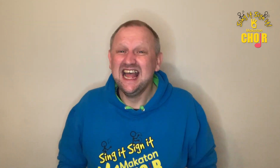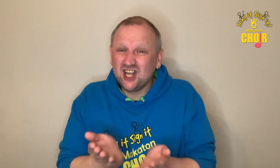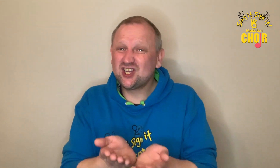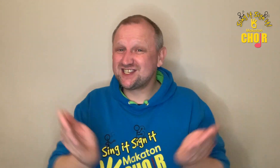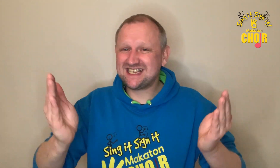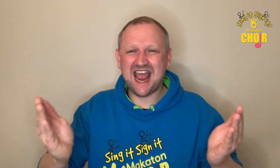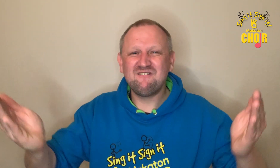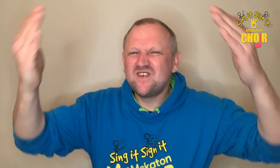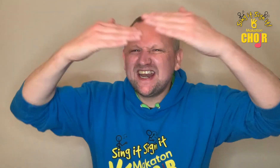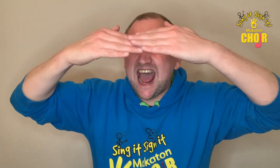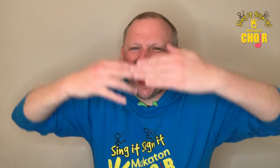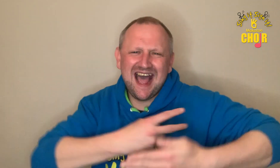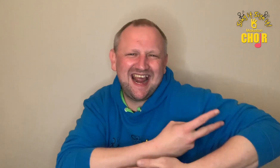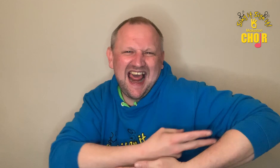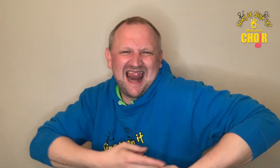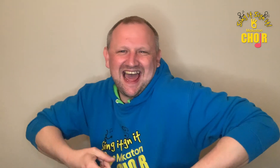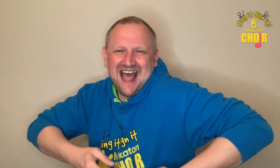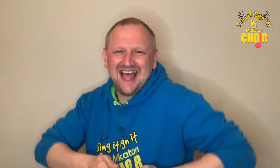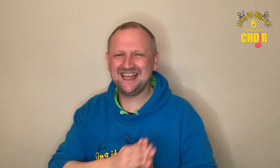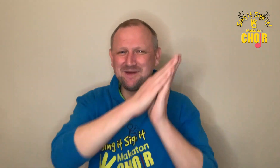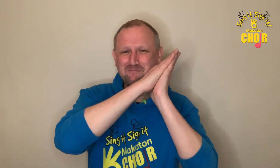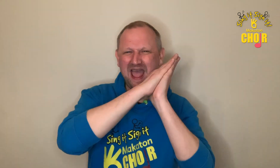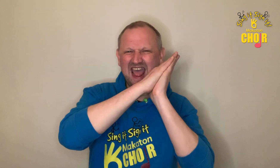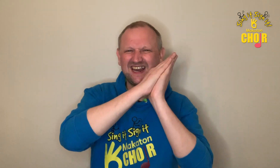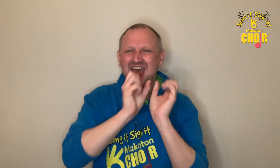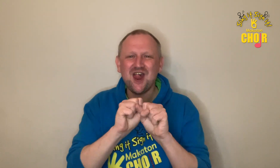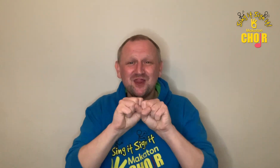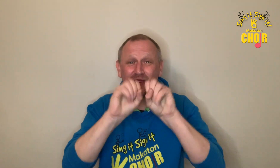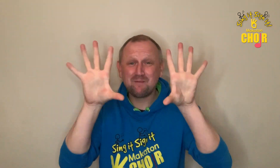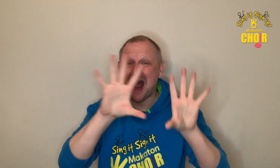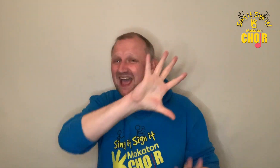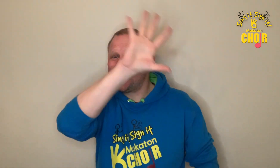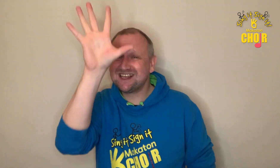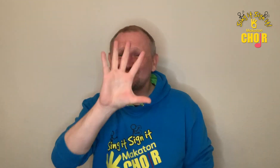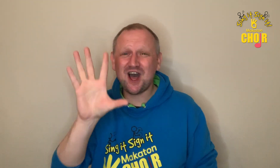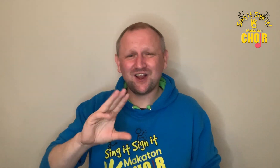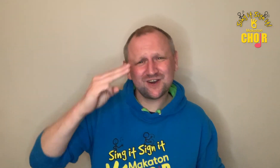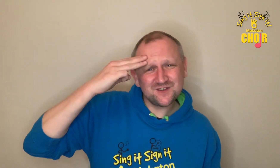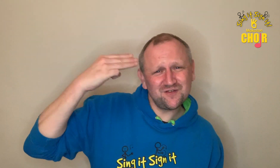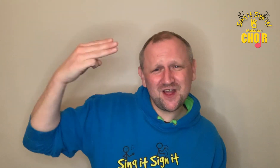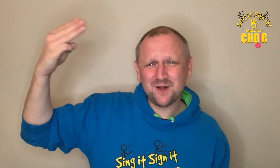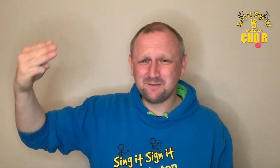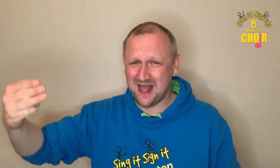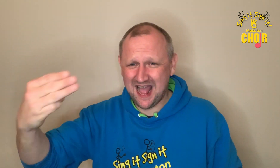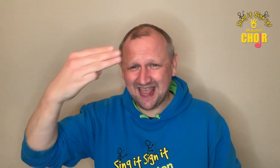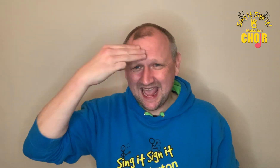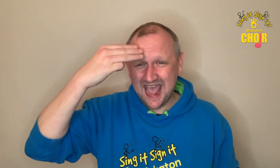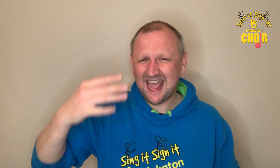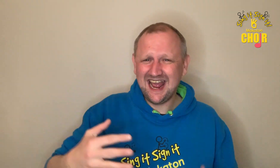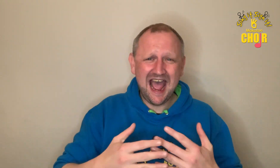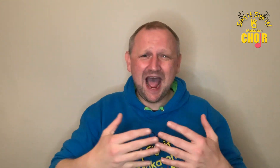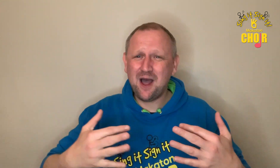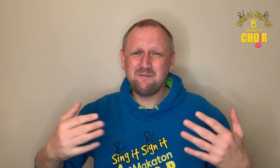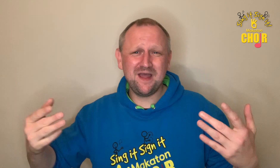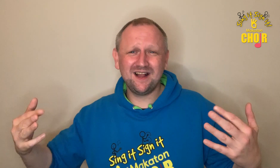Every night I lie in bed The brightest colors fill my head A million